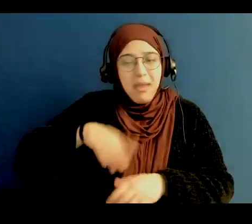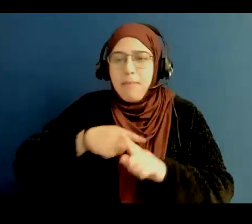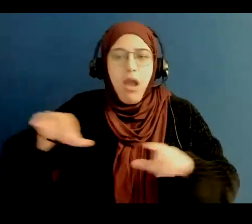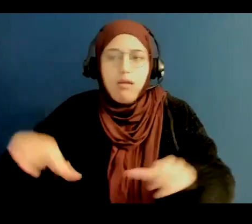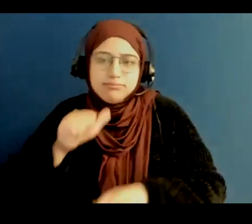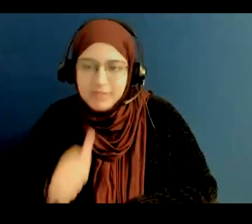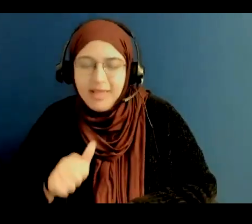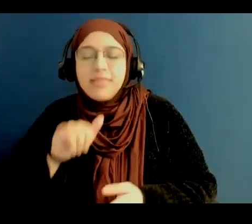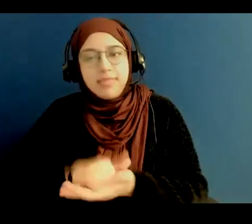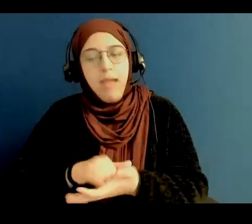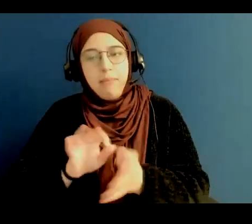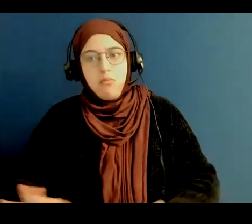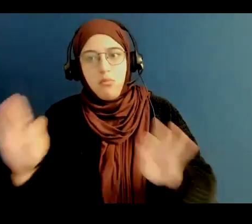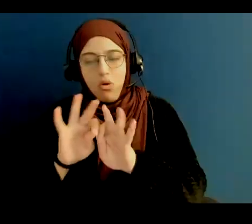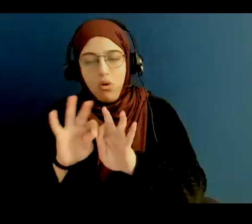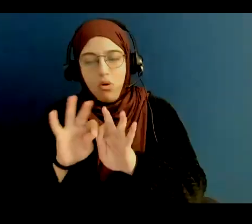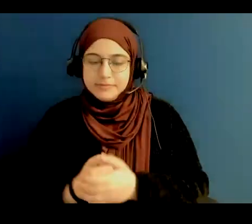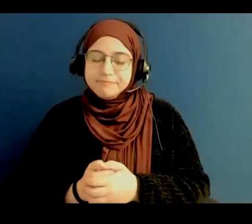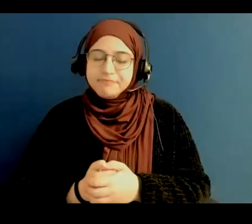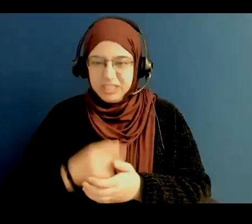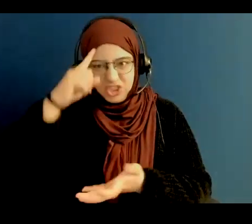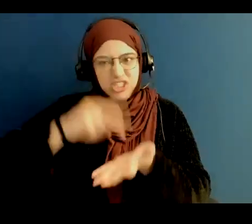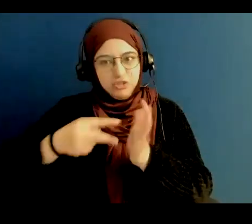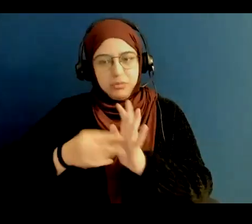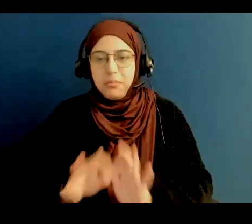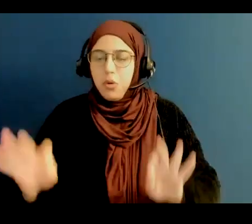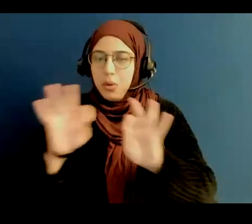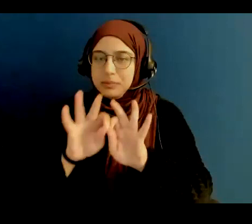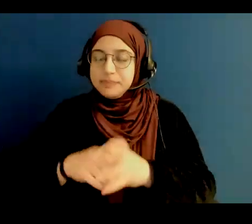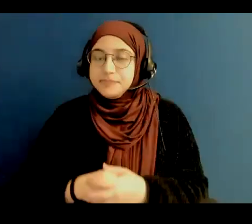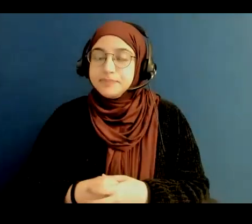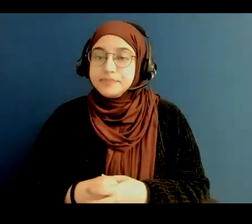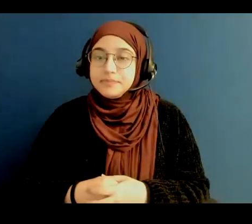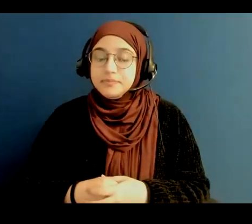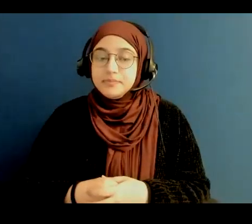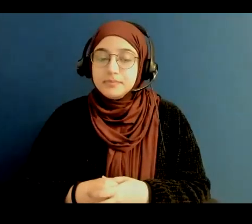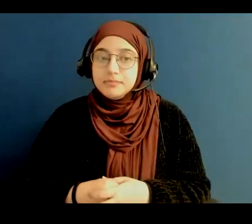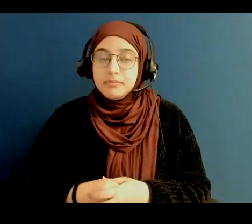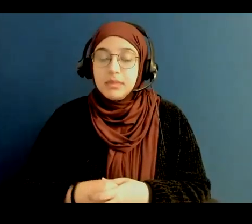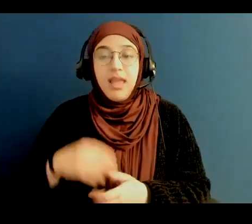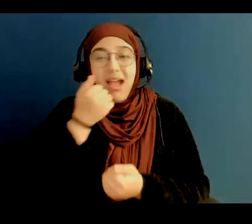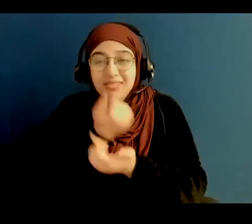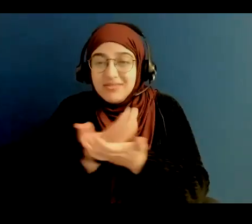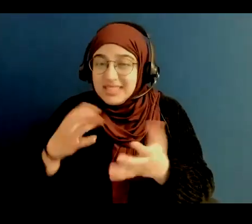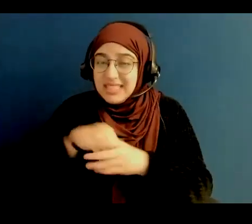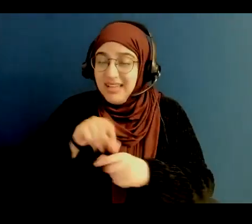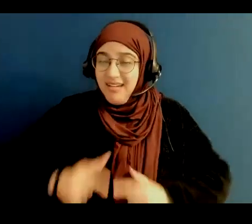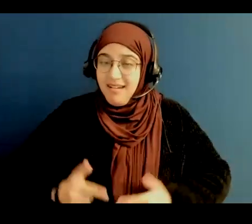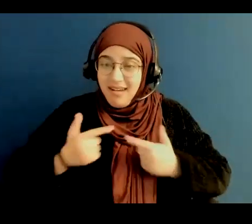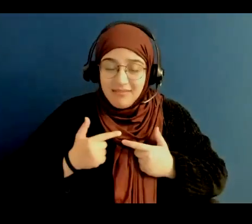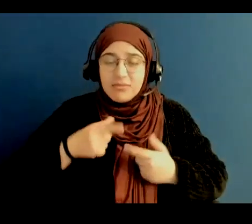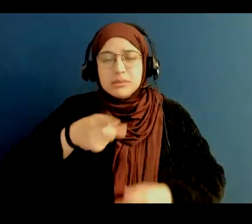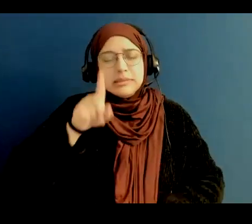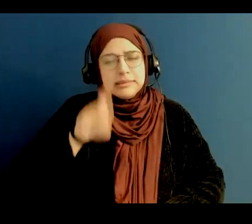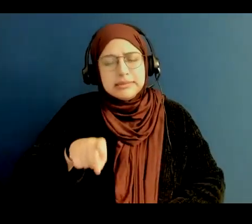important, intentions. Now the second thing I want to talk about is that with anything in life you need to seek Allah Azza wa Jal's help.